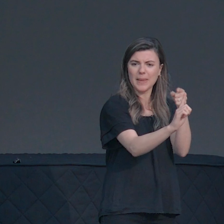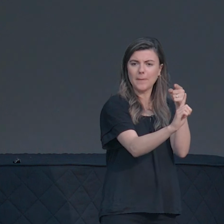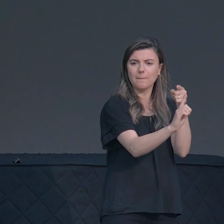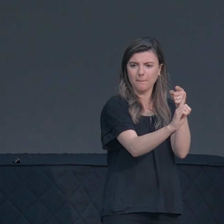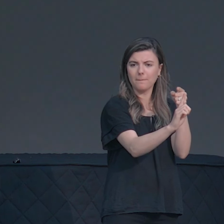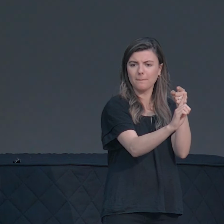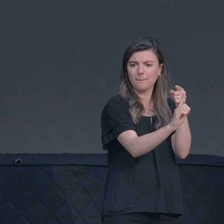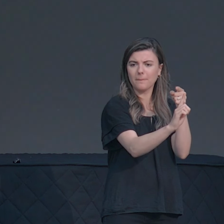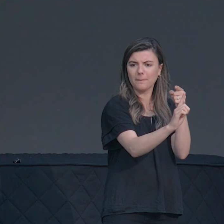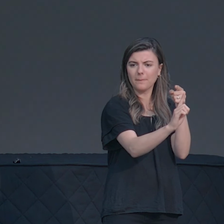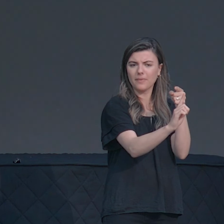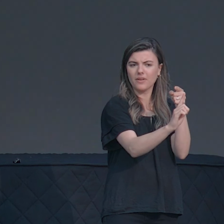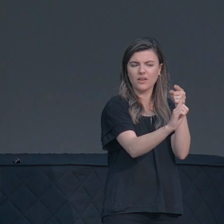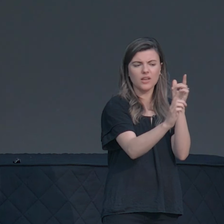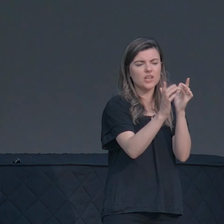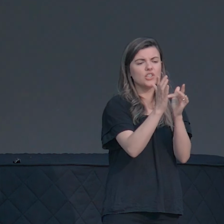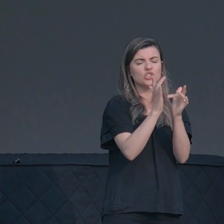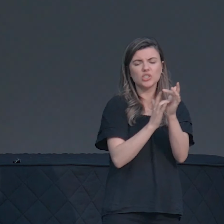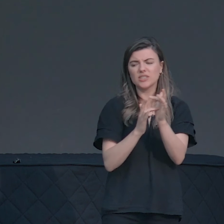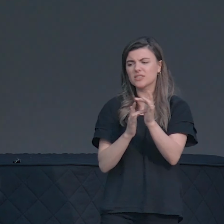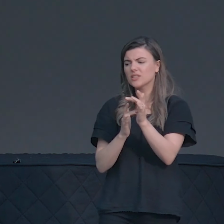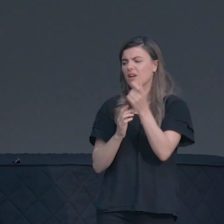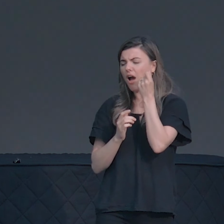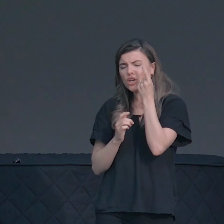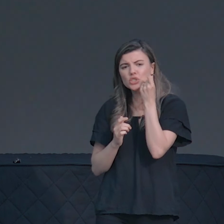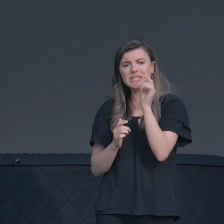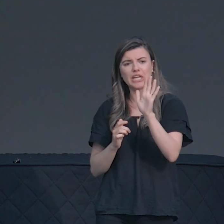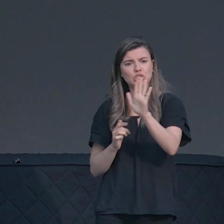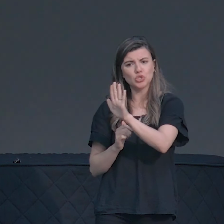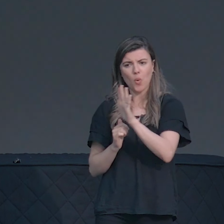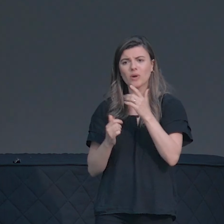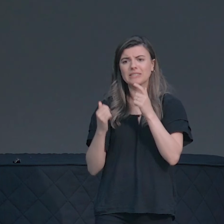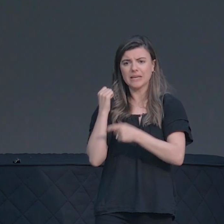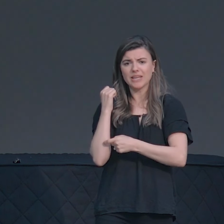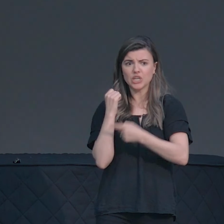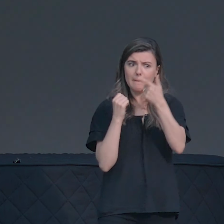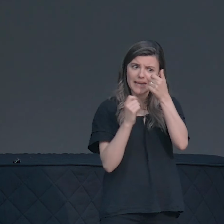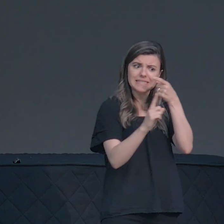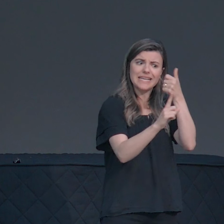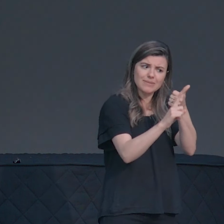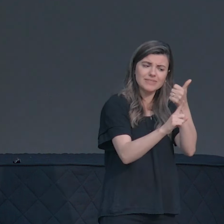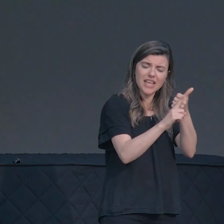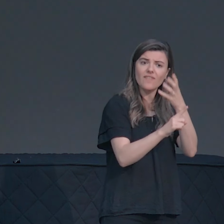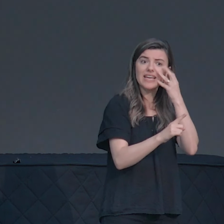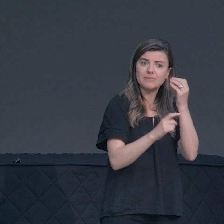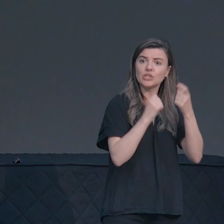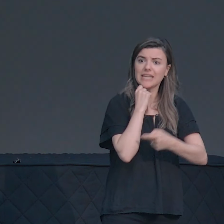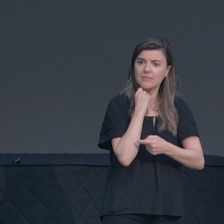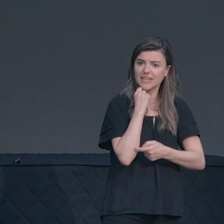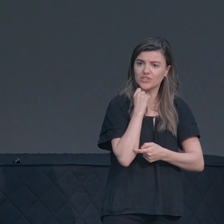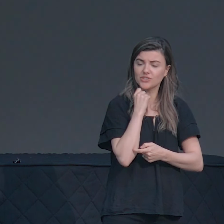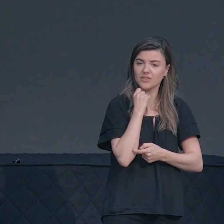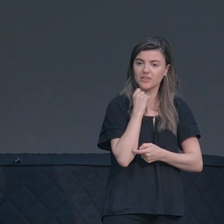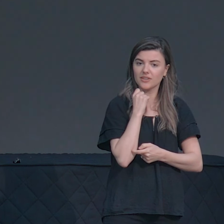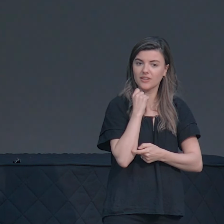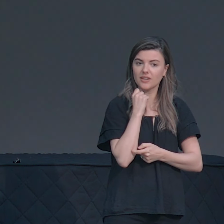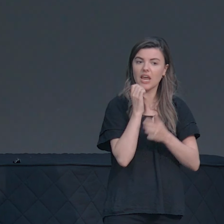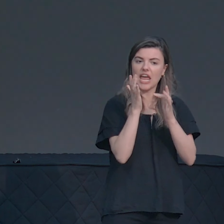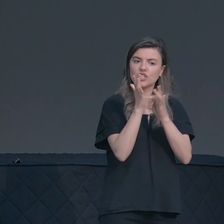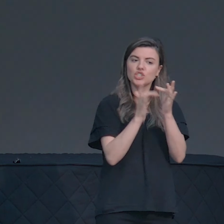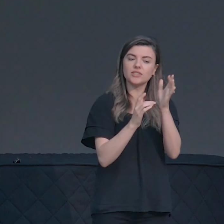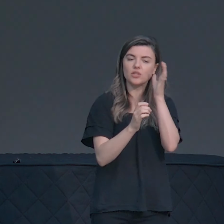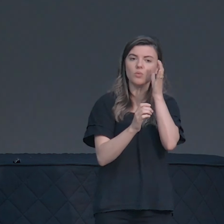Jesus is sympathetic to your temptation because he himself has been tempted. And friends, Jesus will